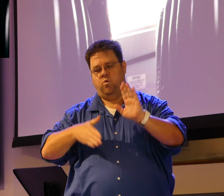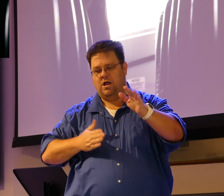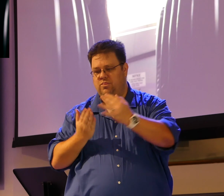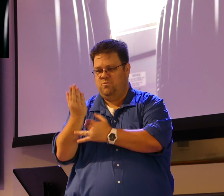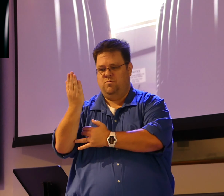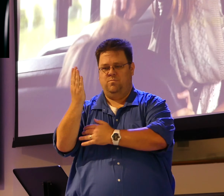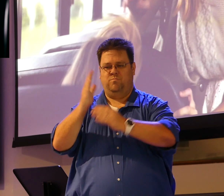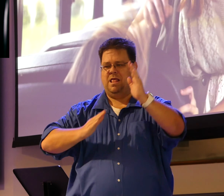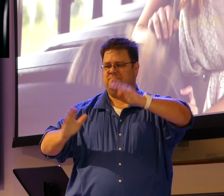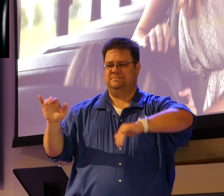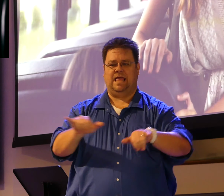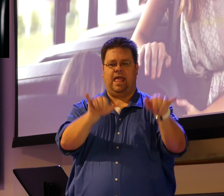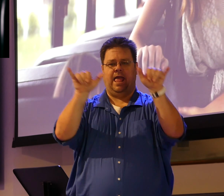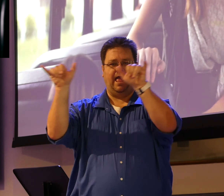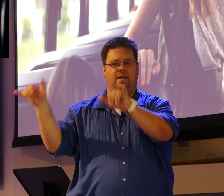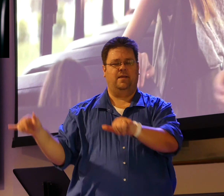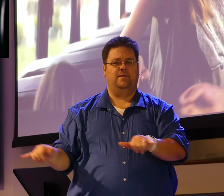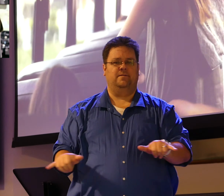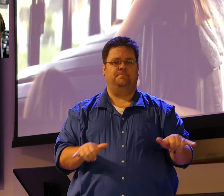who's walked through it